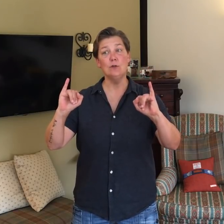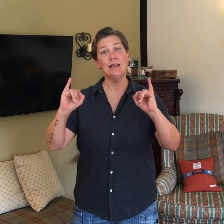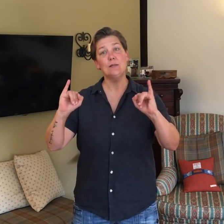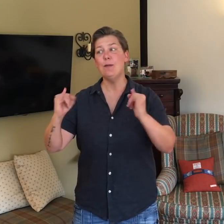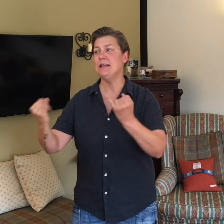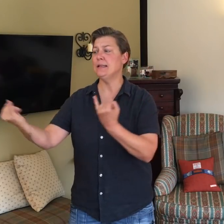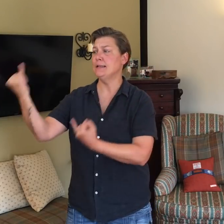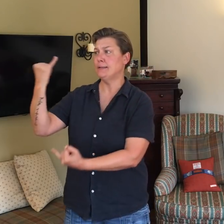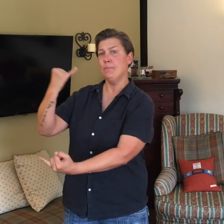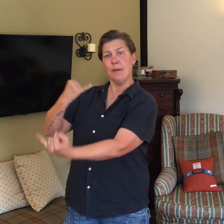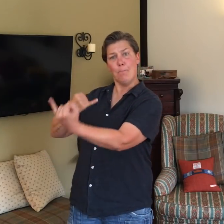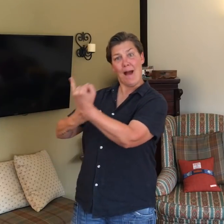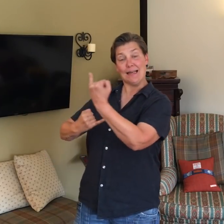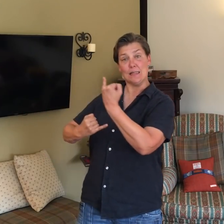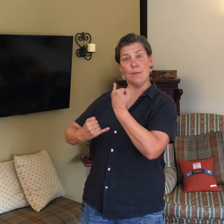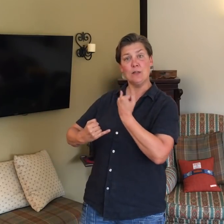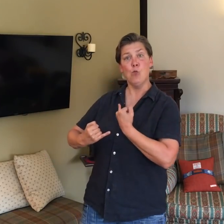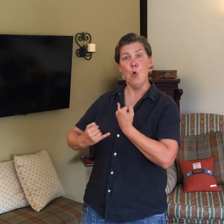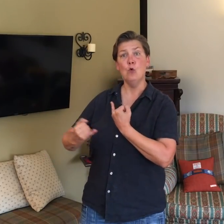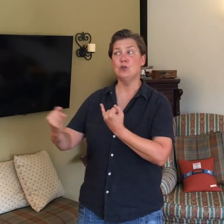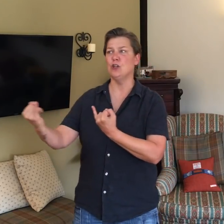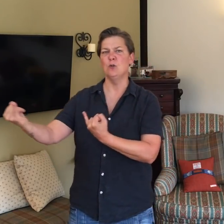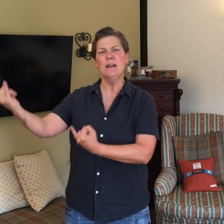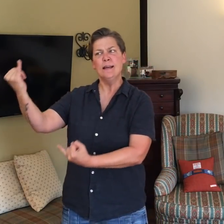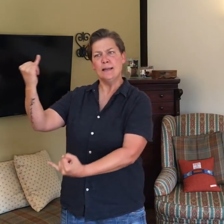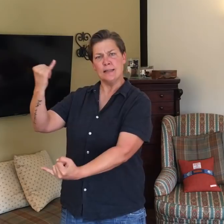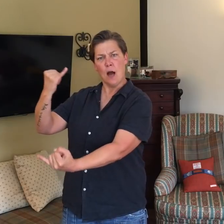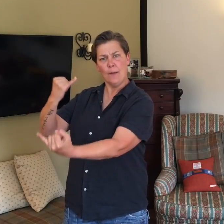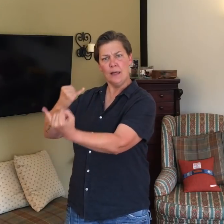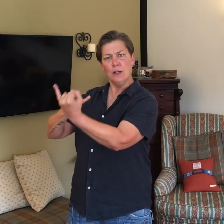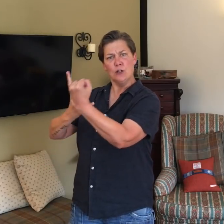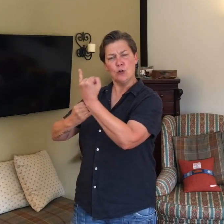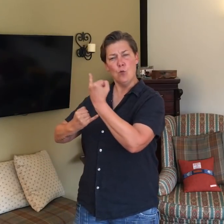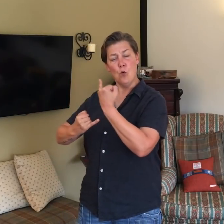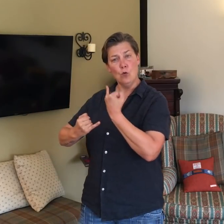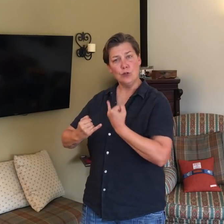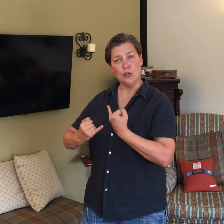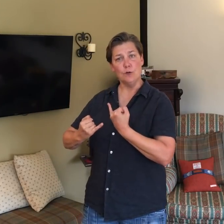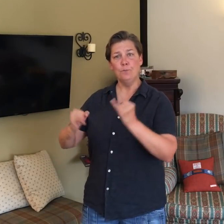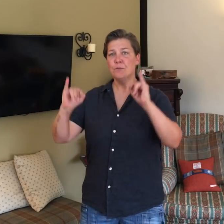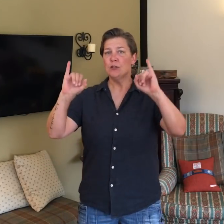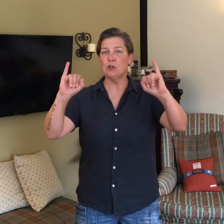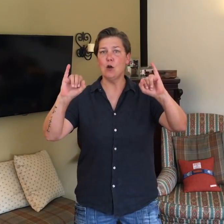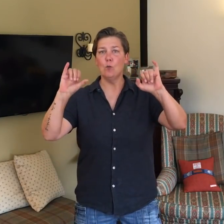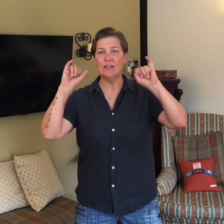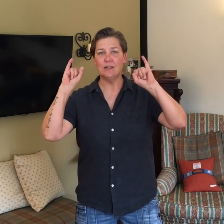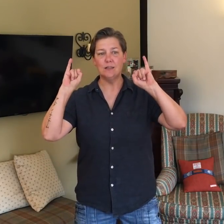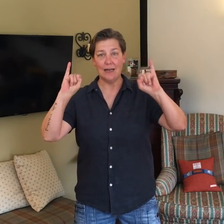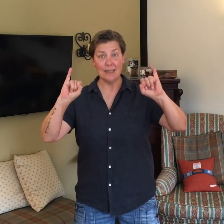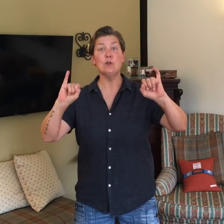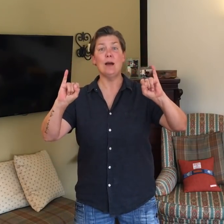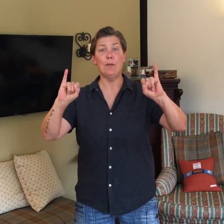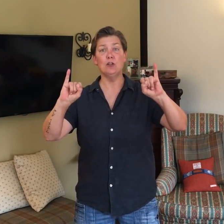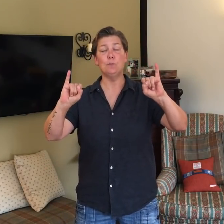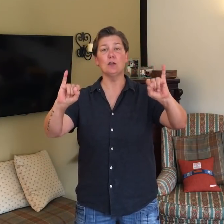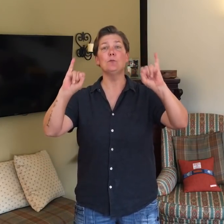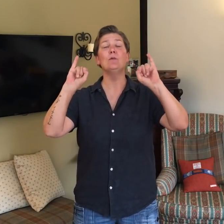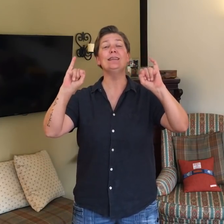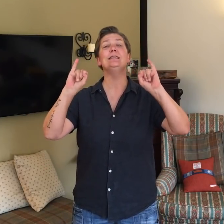and it's basically something bad. It's coming towards you. It's coming towards you. So let's do that punch, but this